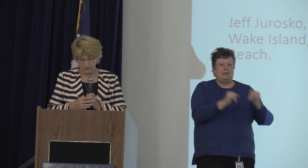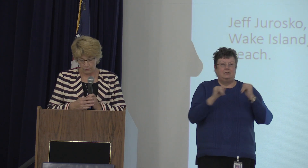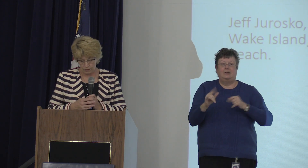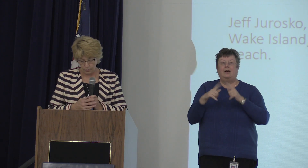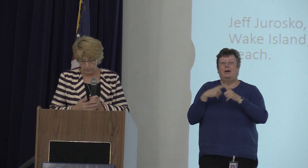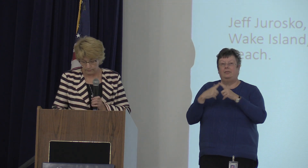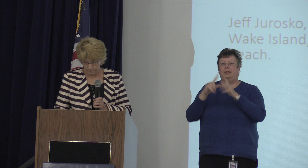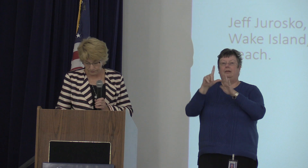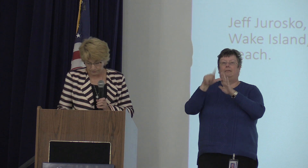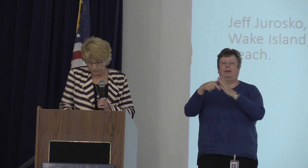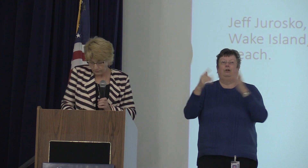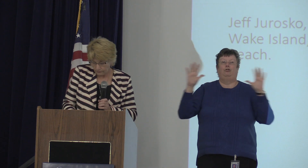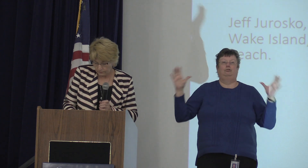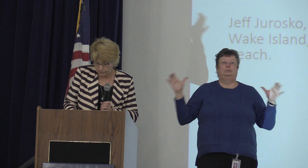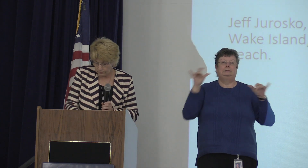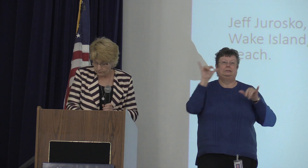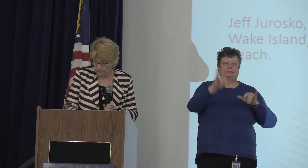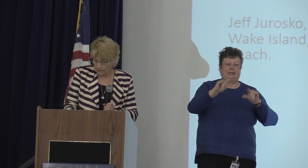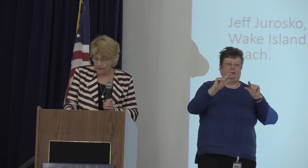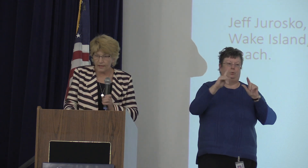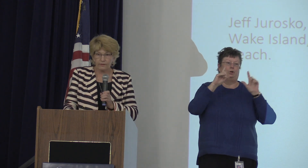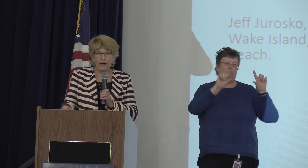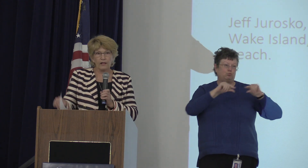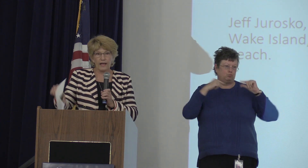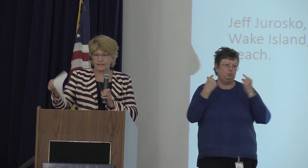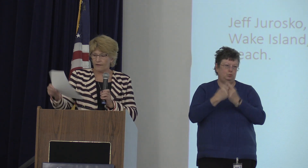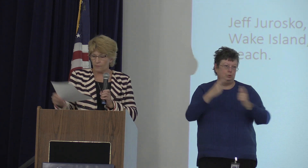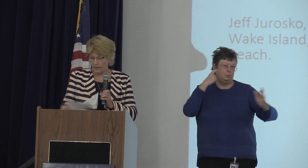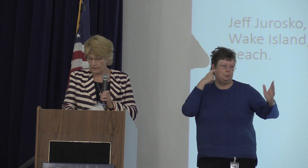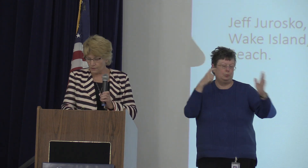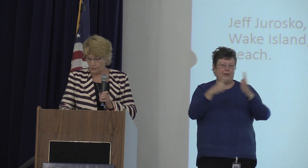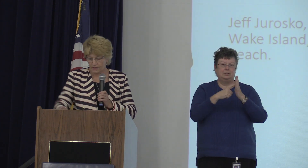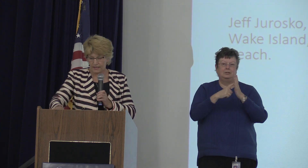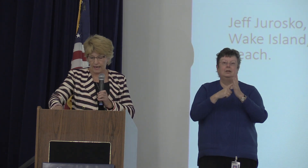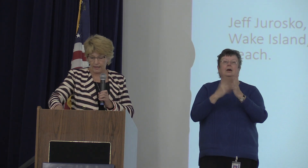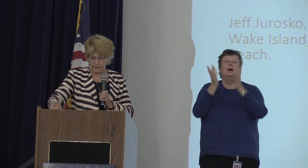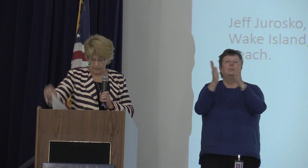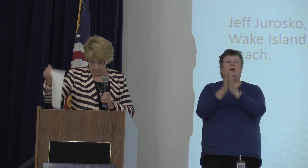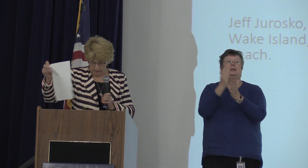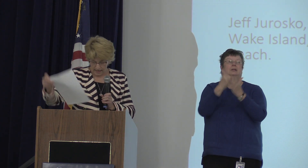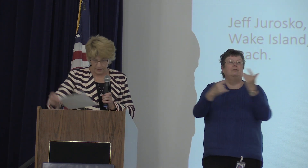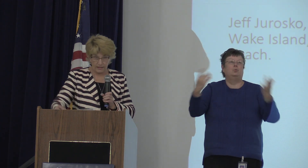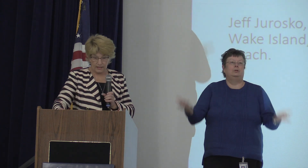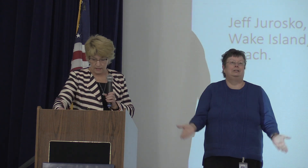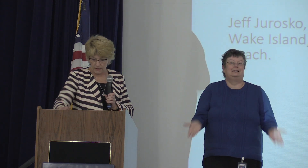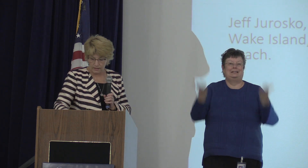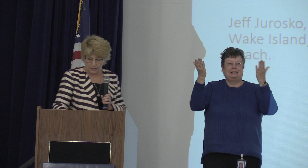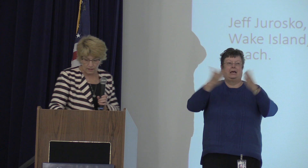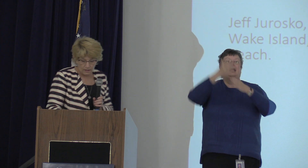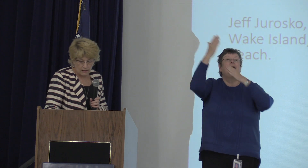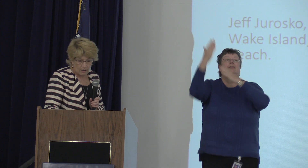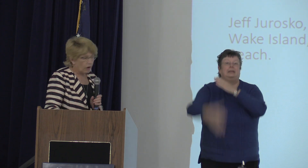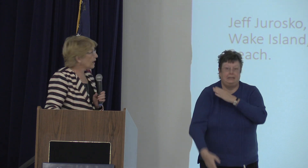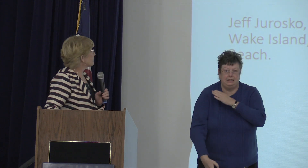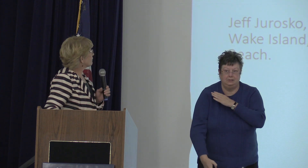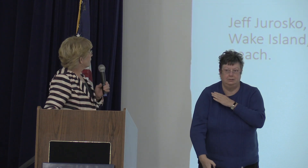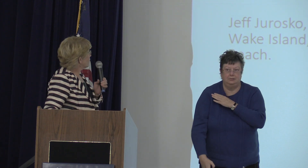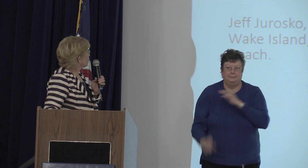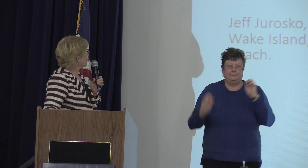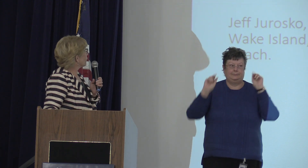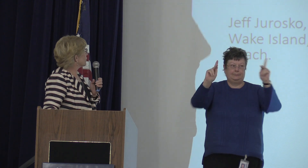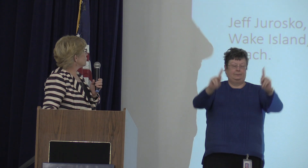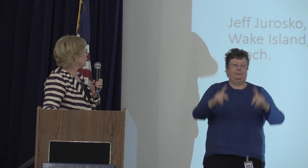and then as a group. And then I'll ask everybody to stand at the end. All